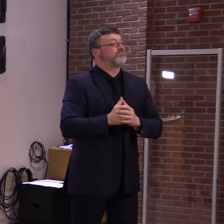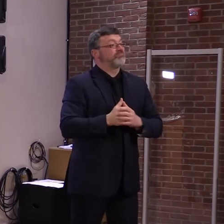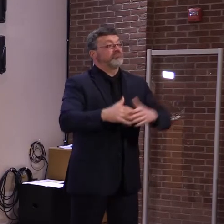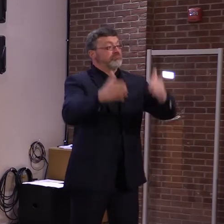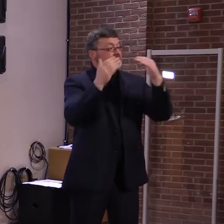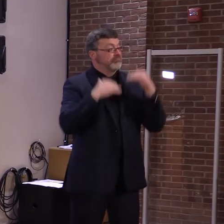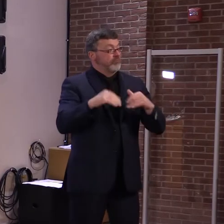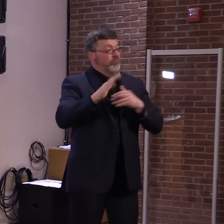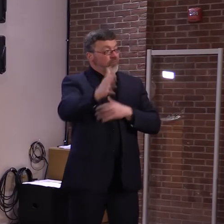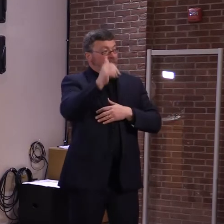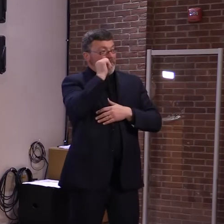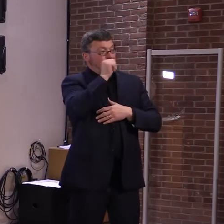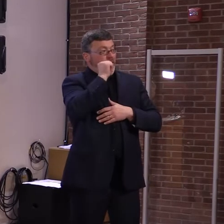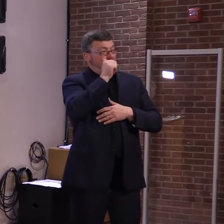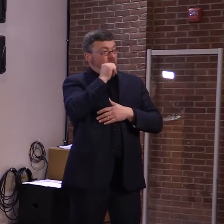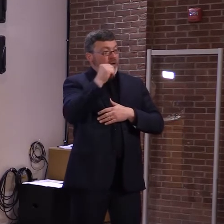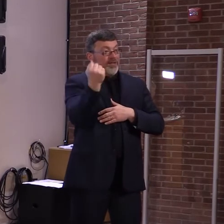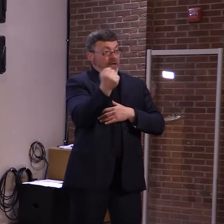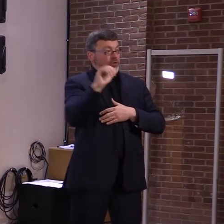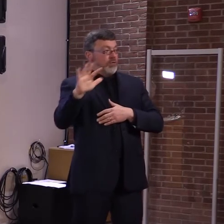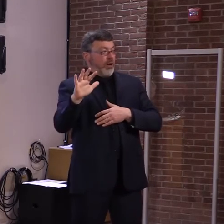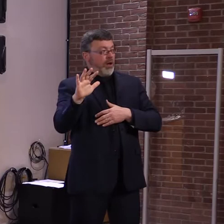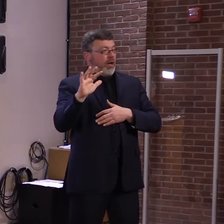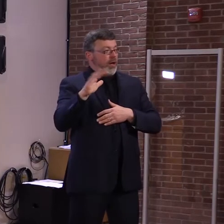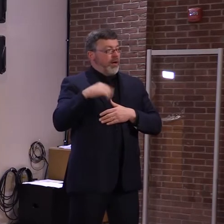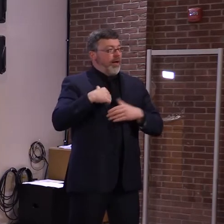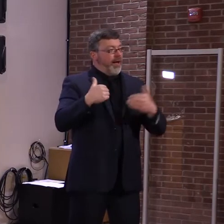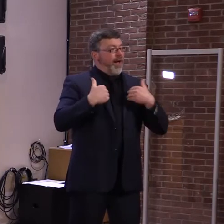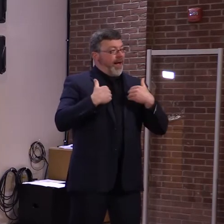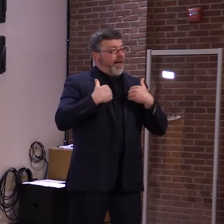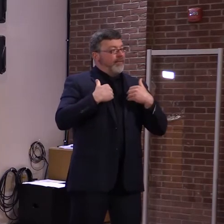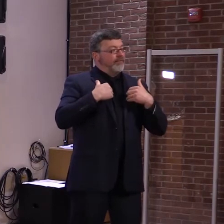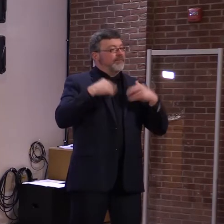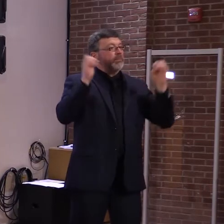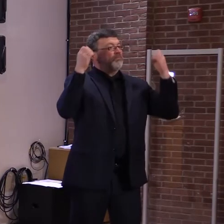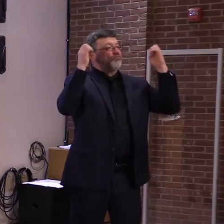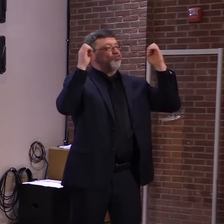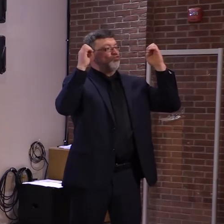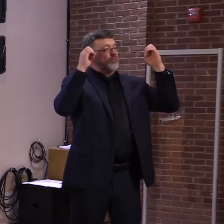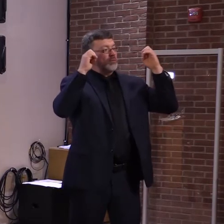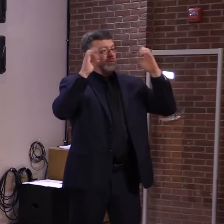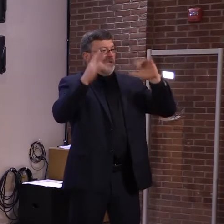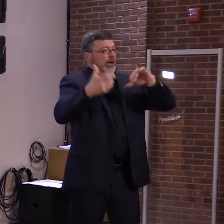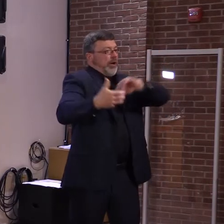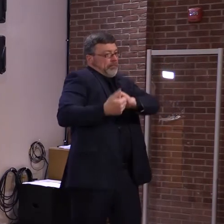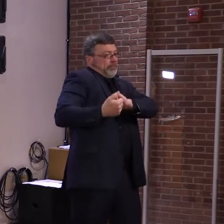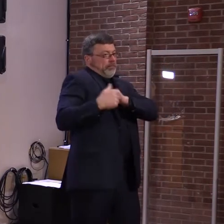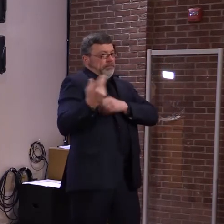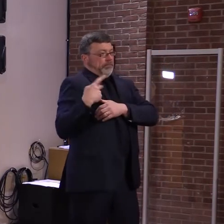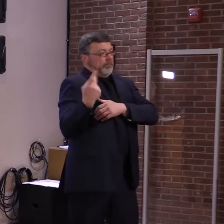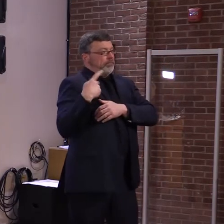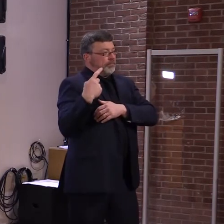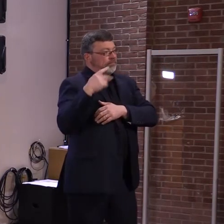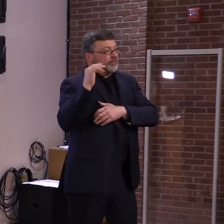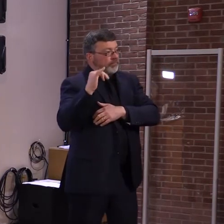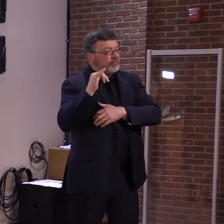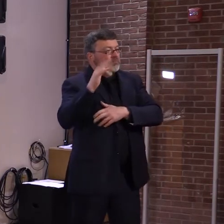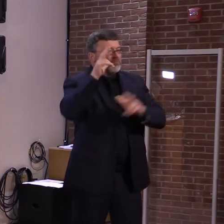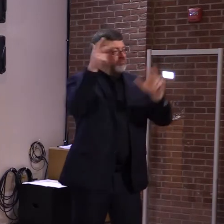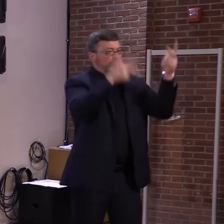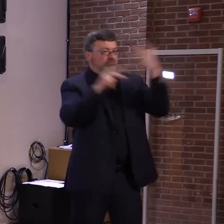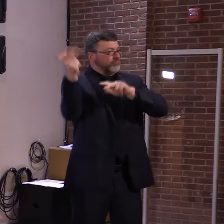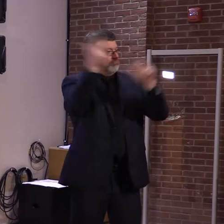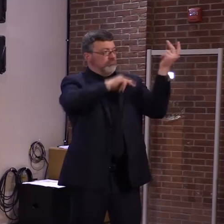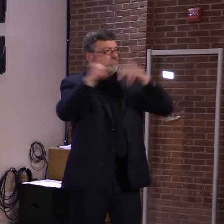and Glover Ambulance Services and Calix, will be in Essex and Caledonia counties